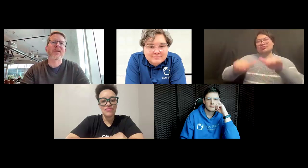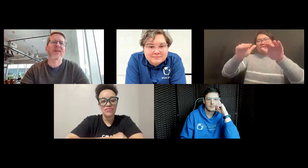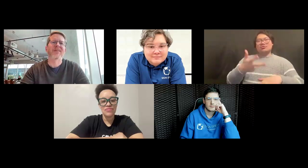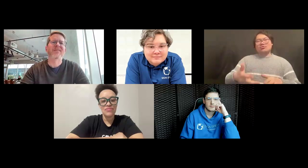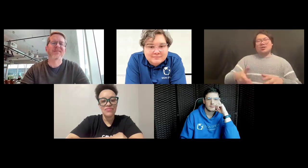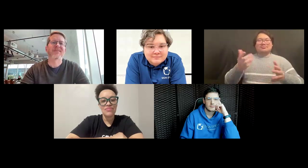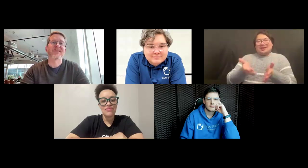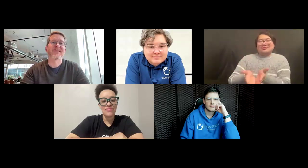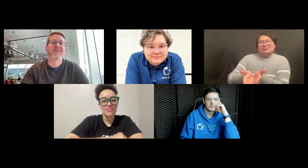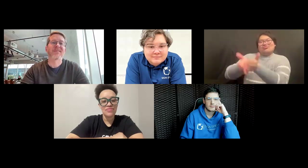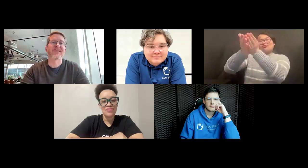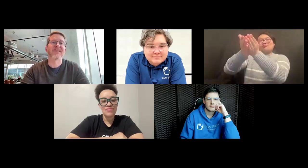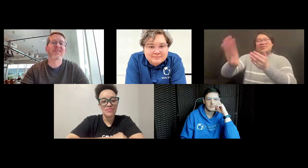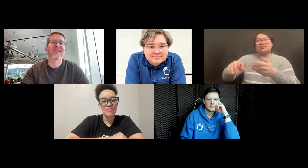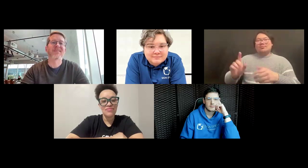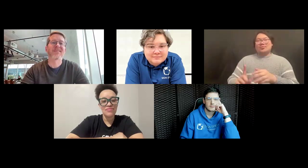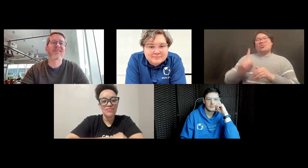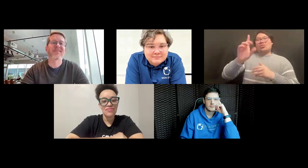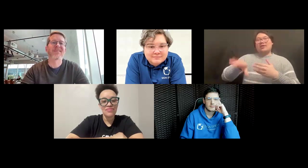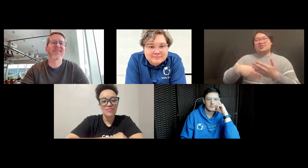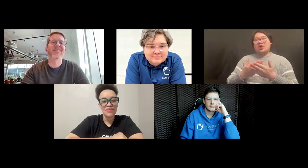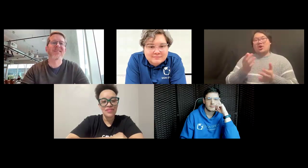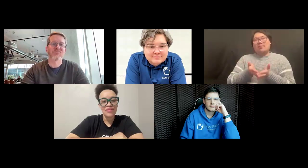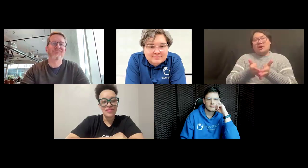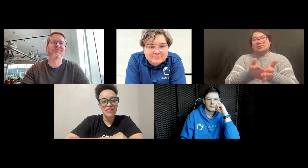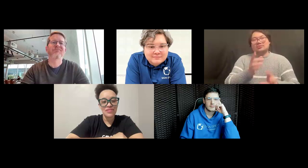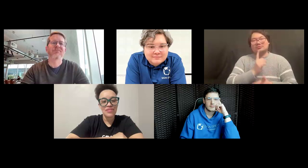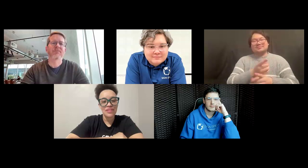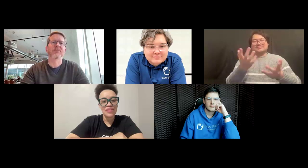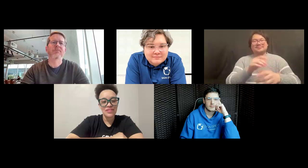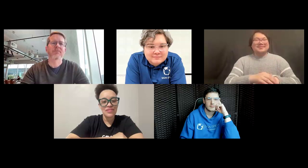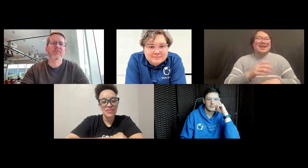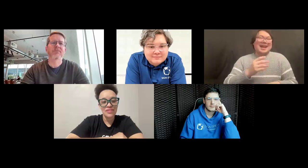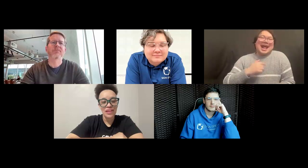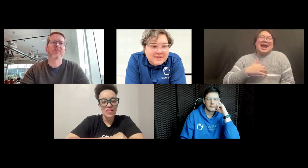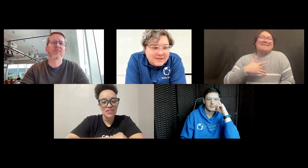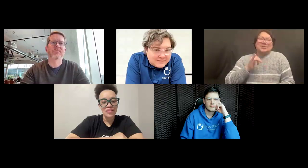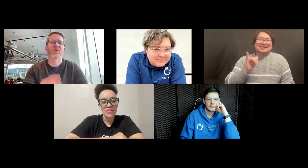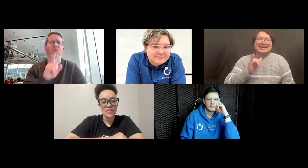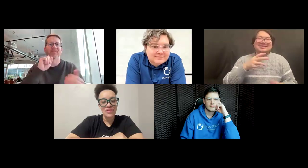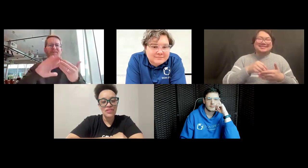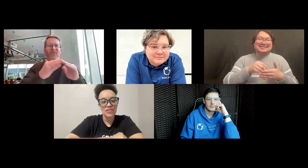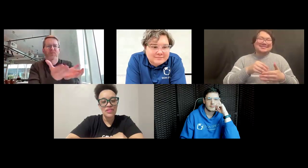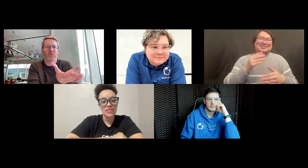like rising water, essentially, you know, how that just helps the boat end up getting to the top and floating in that